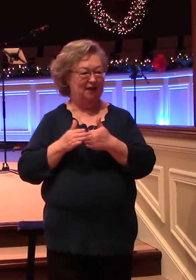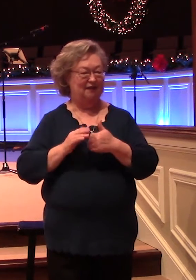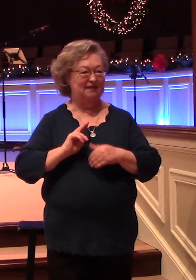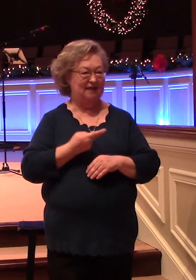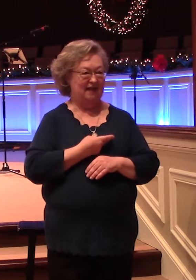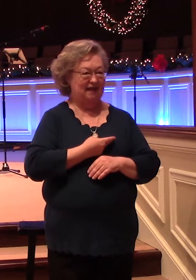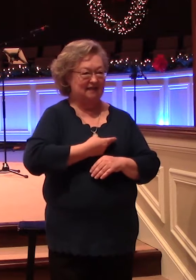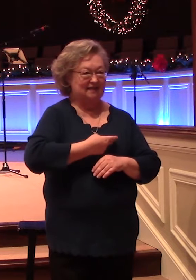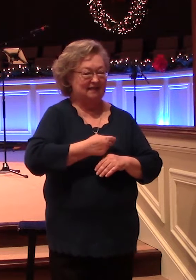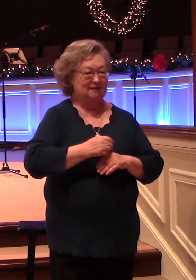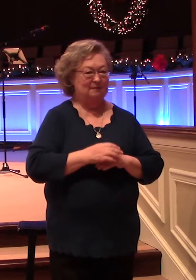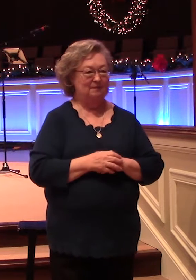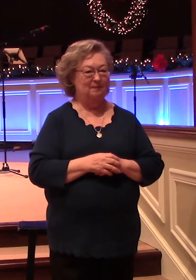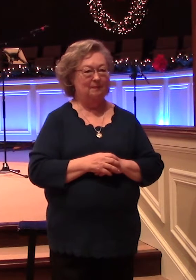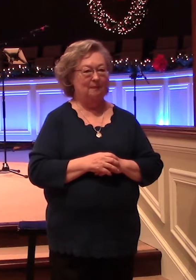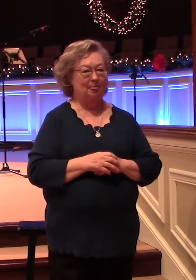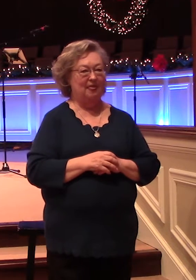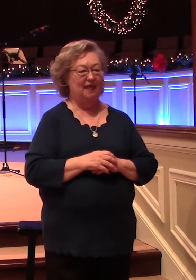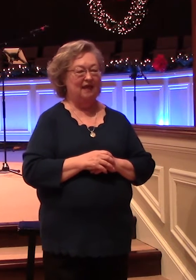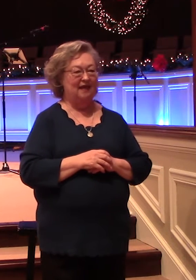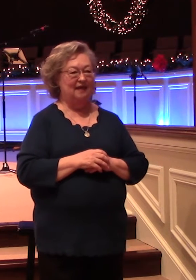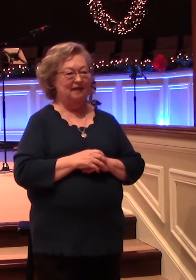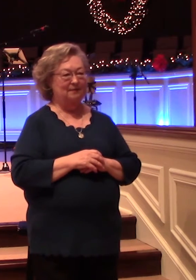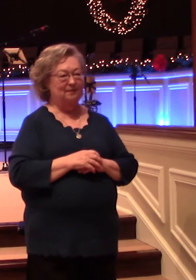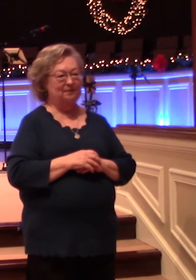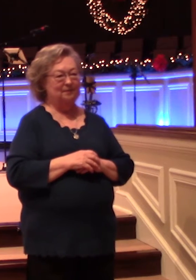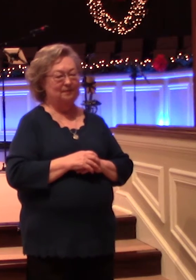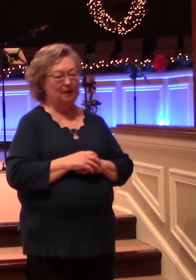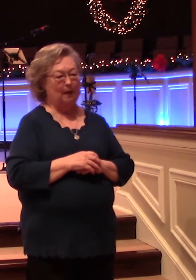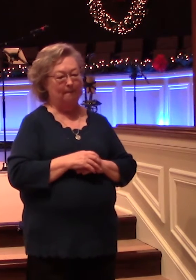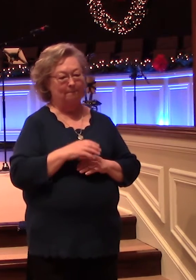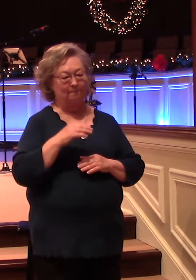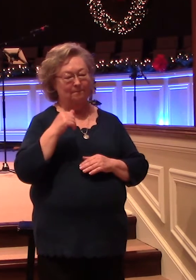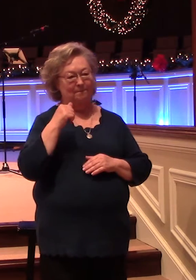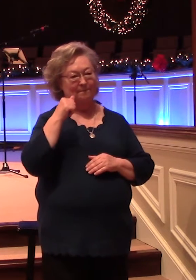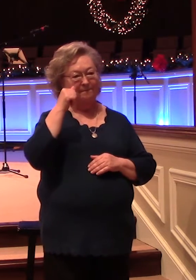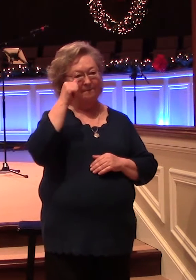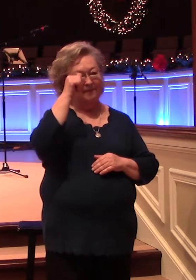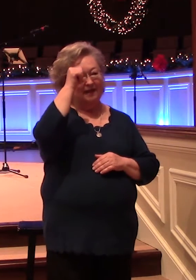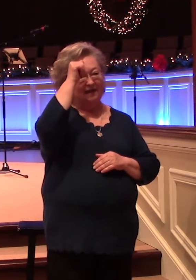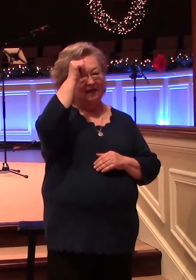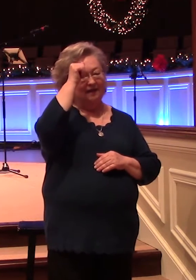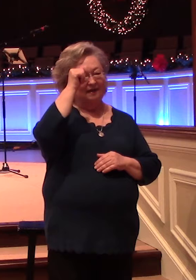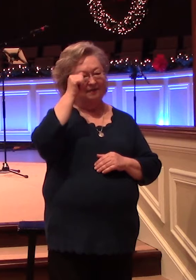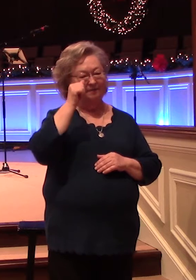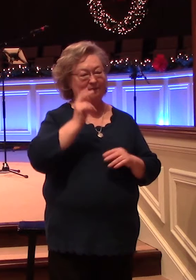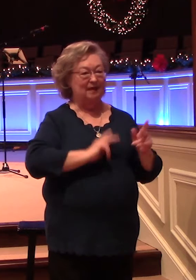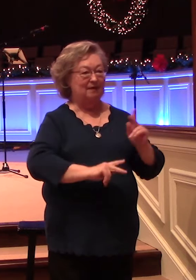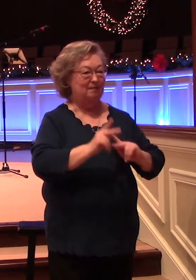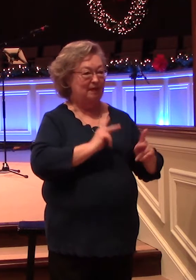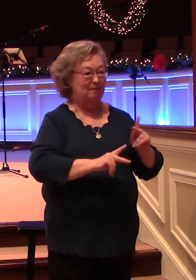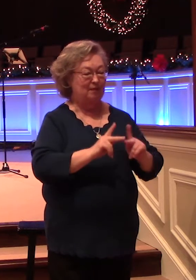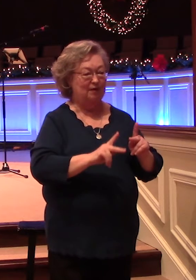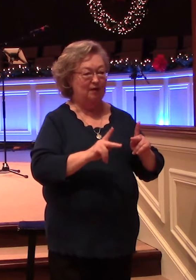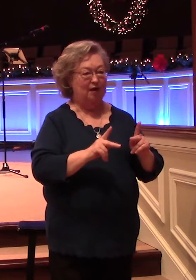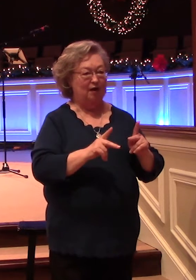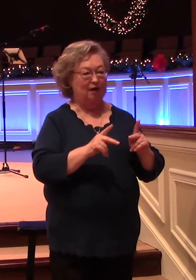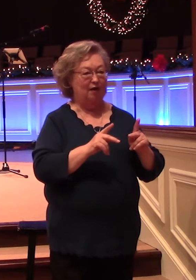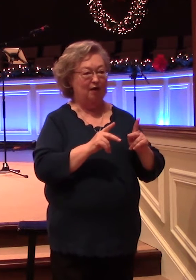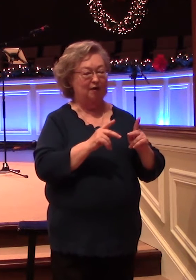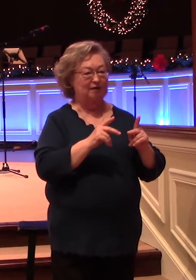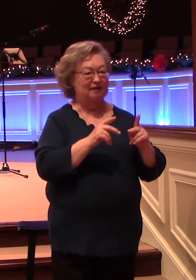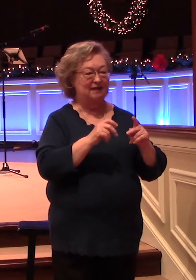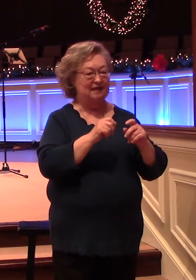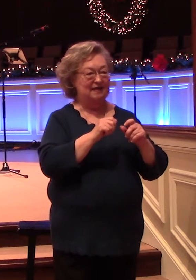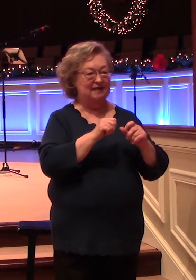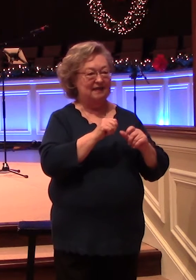indifferent as the rain. He is man, the most terrible of the beasts. That is why the old religion and the old scriptural language